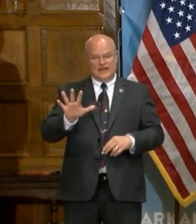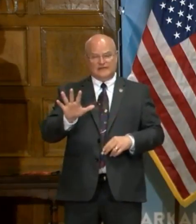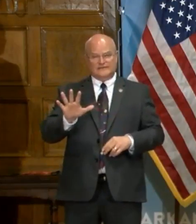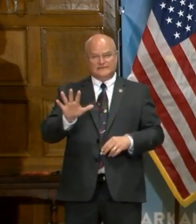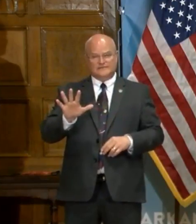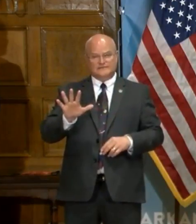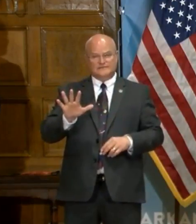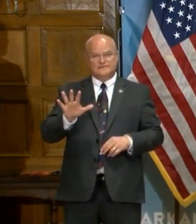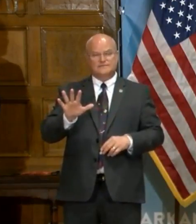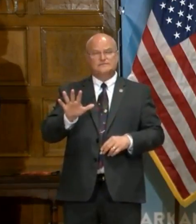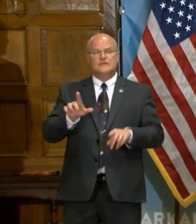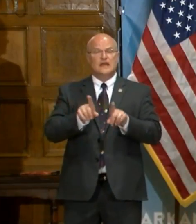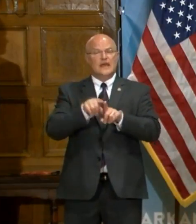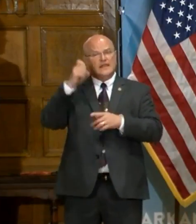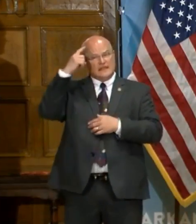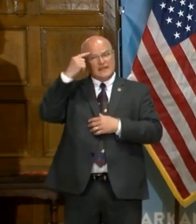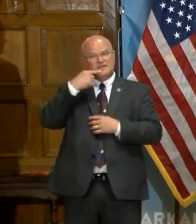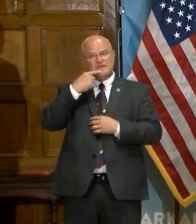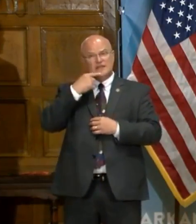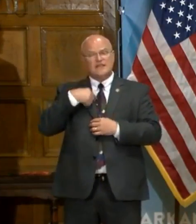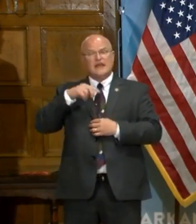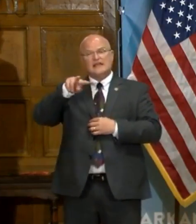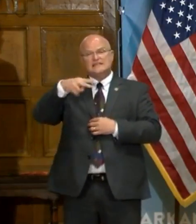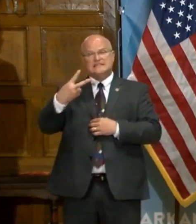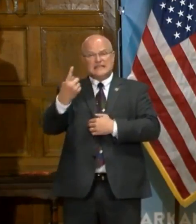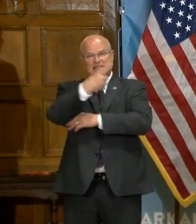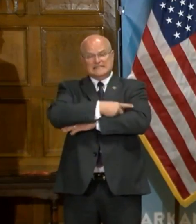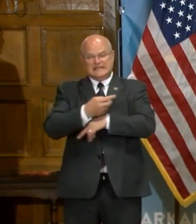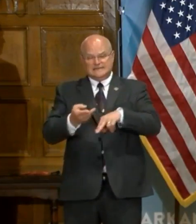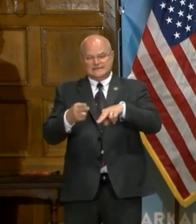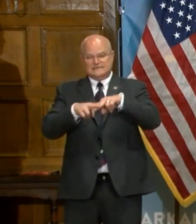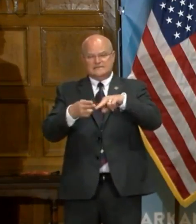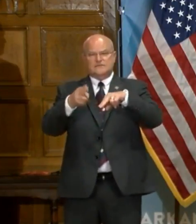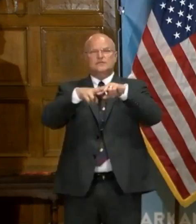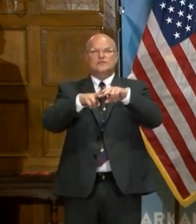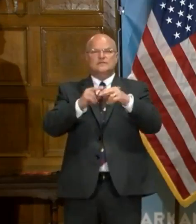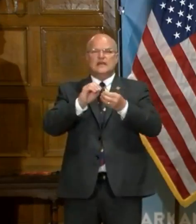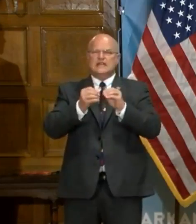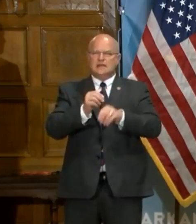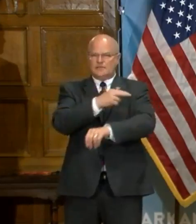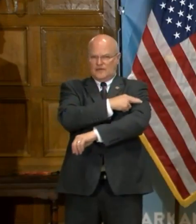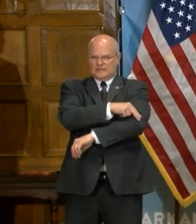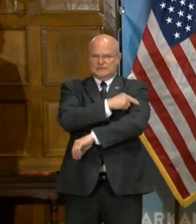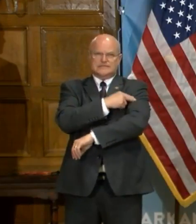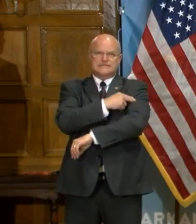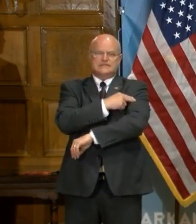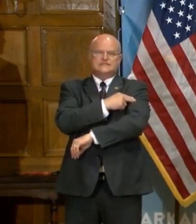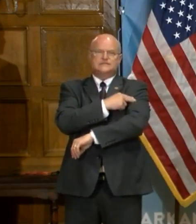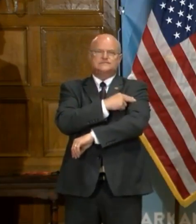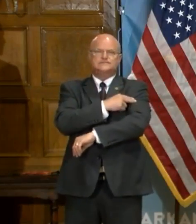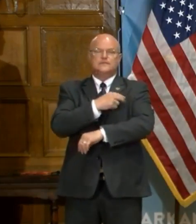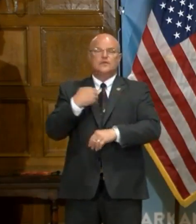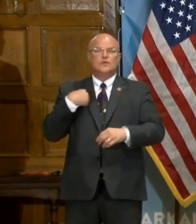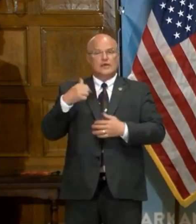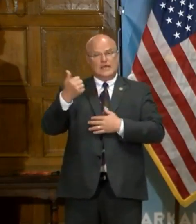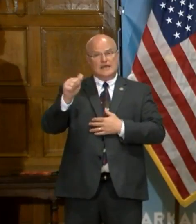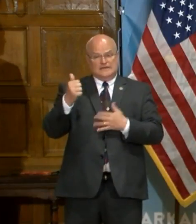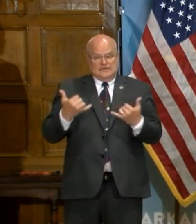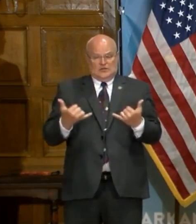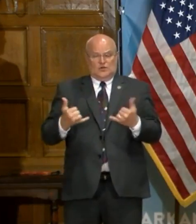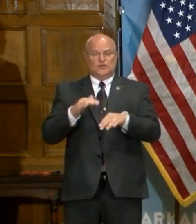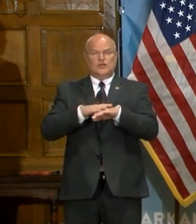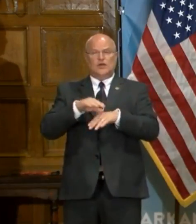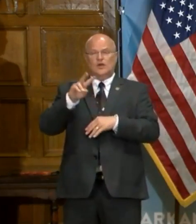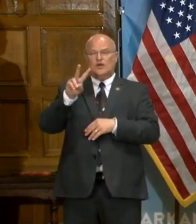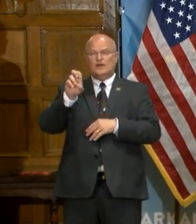from yesterday. As the governor said, this is our second day of increase in the number of hospitalized. We have 10 currently